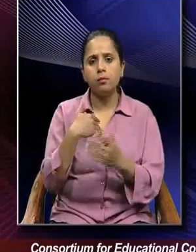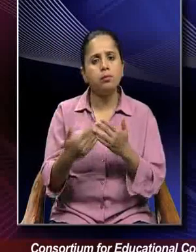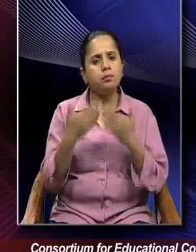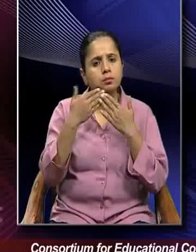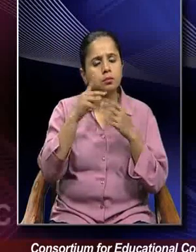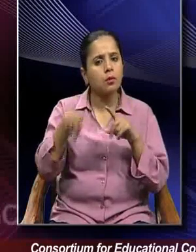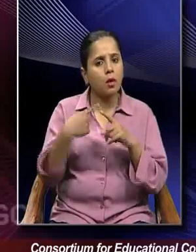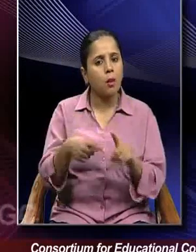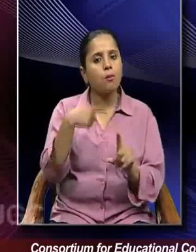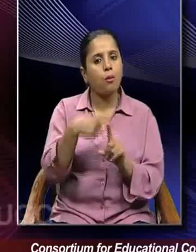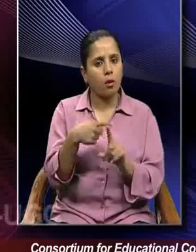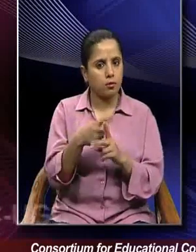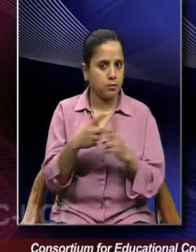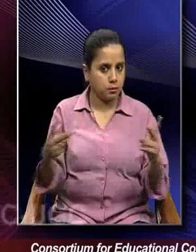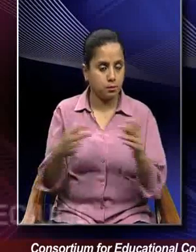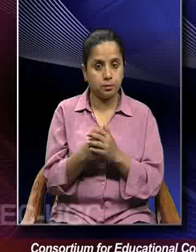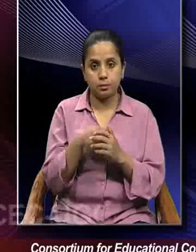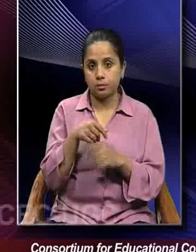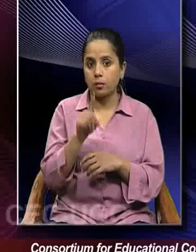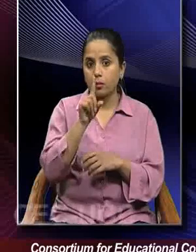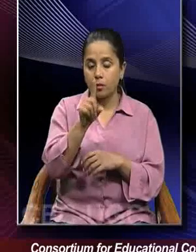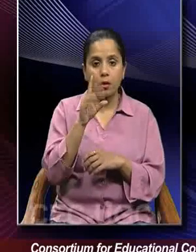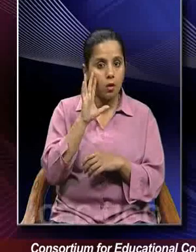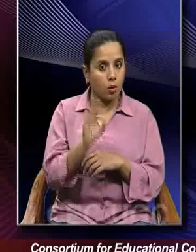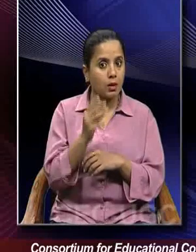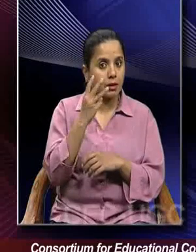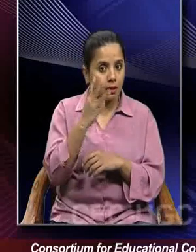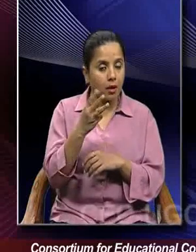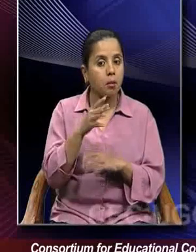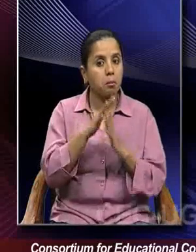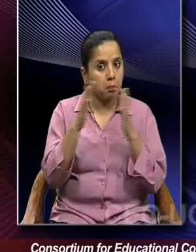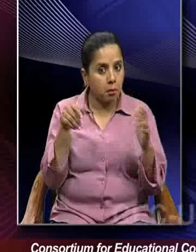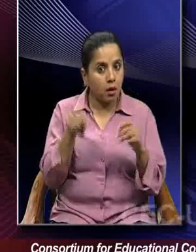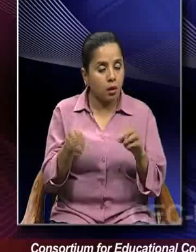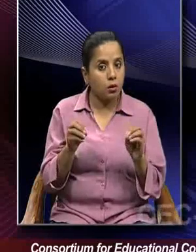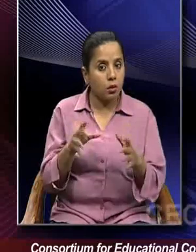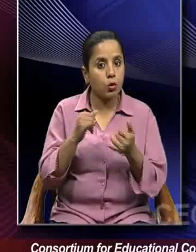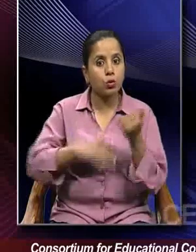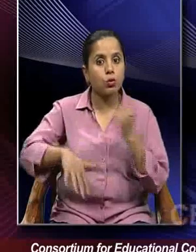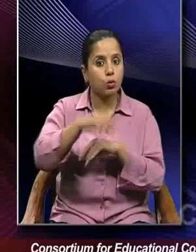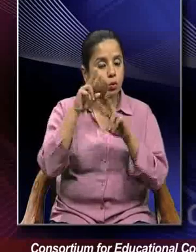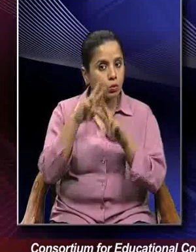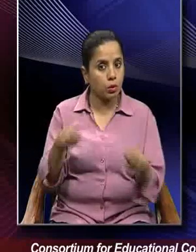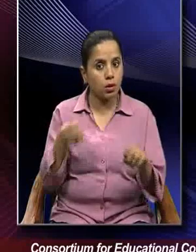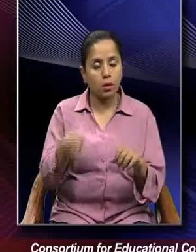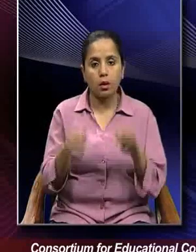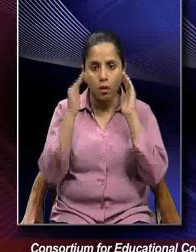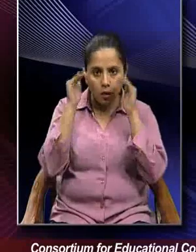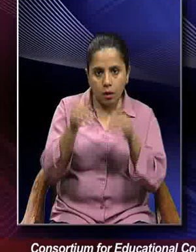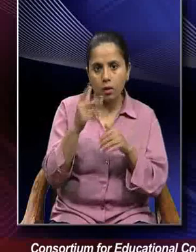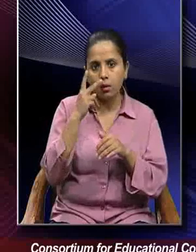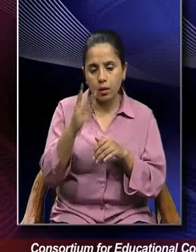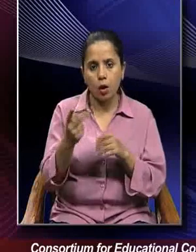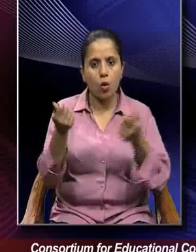about positivism, which is one of the 3 major approaches to social research that emphasizes discovering causal